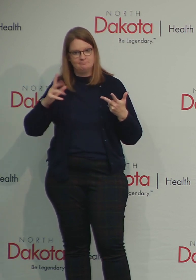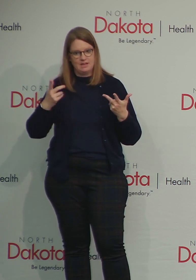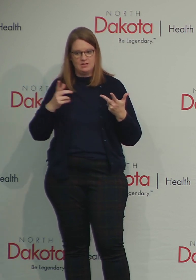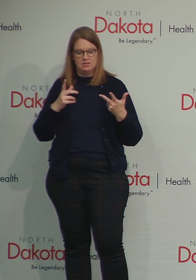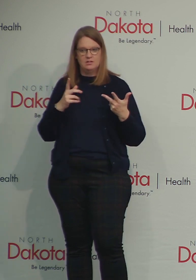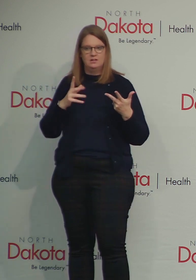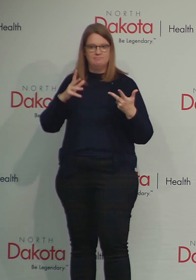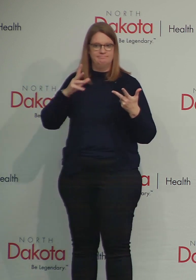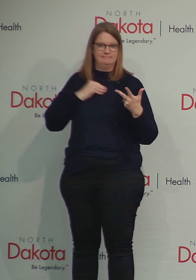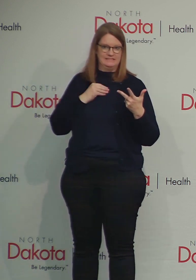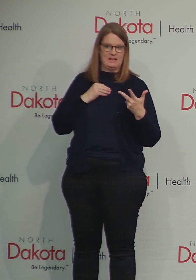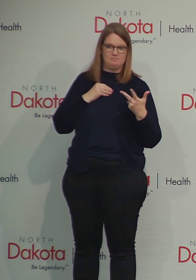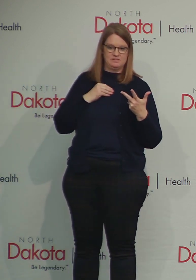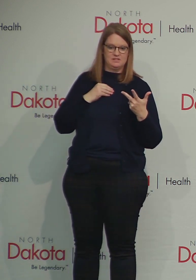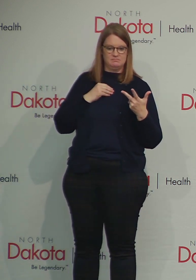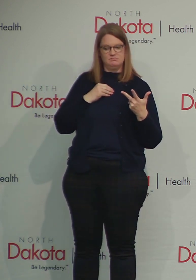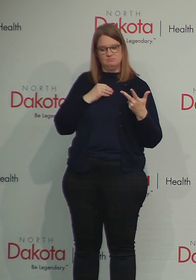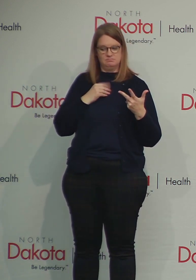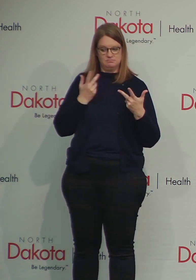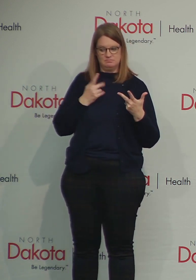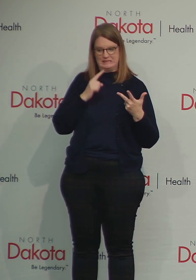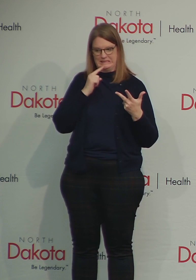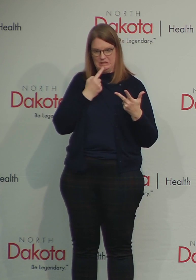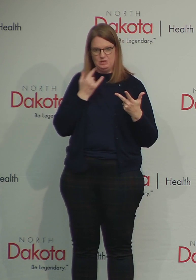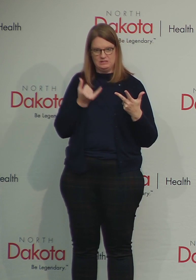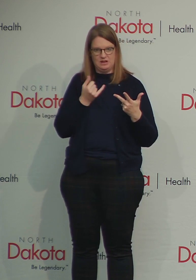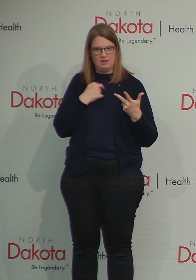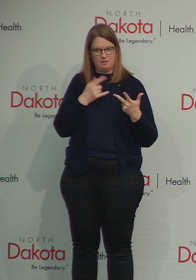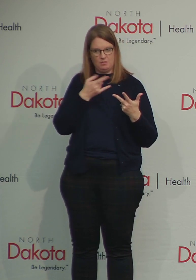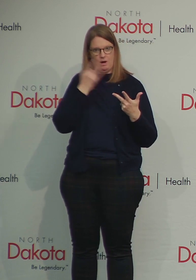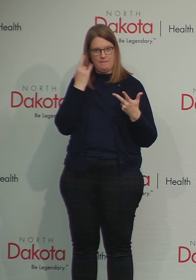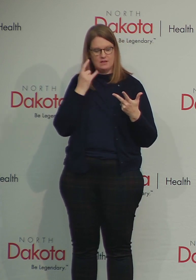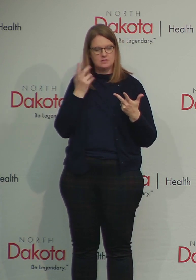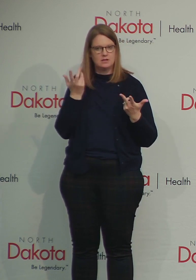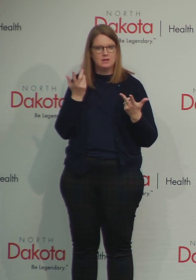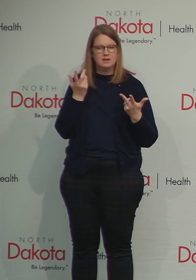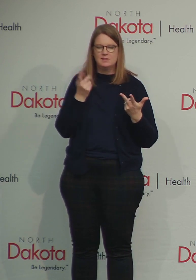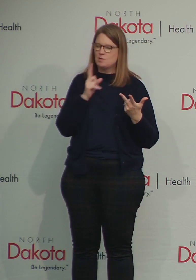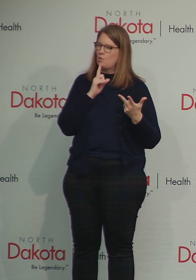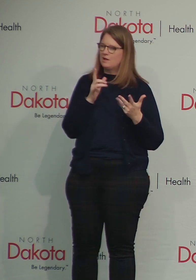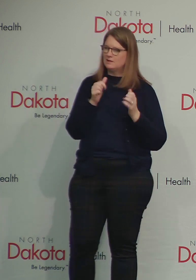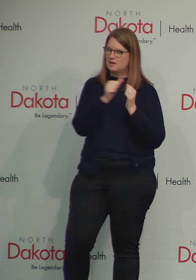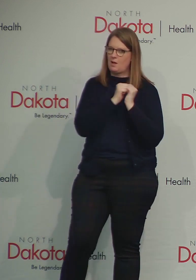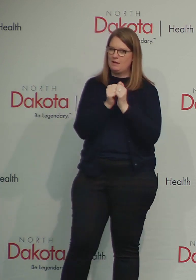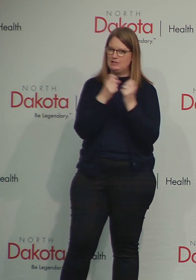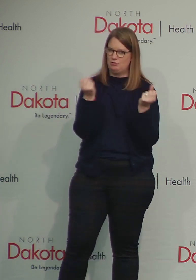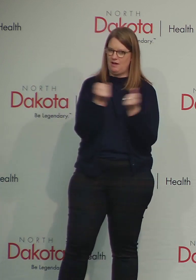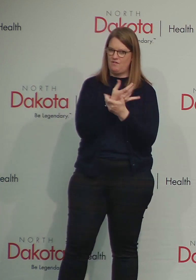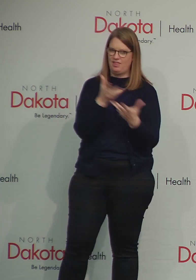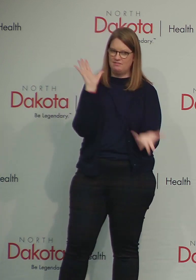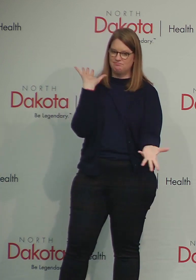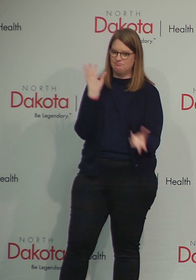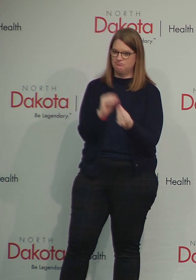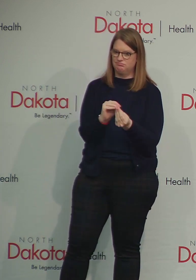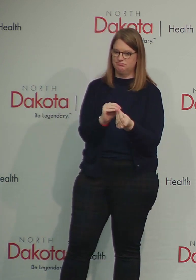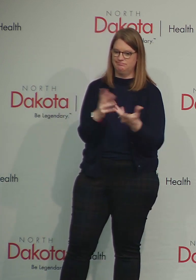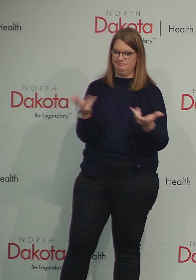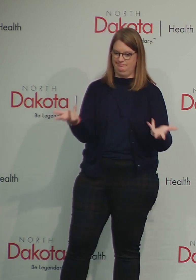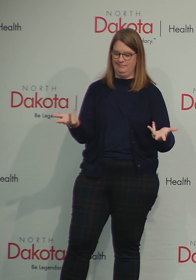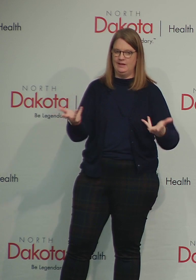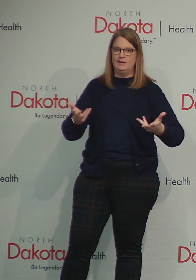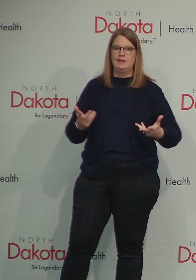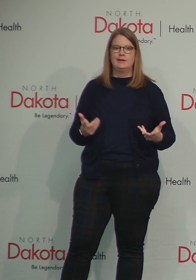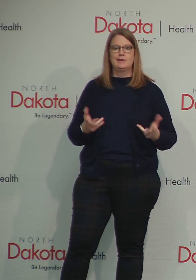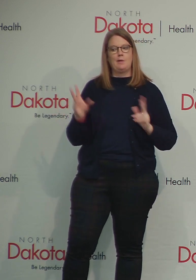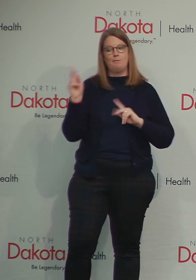got seriously ill that they said, wow, we should take this thing seriously. So I think it was a combination of all those things coming together where people might have just made